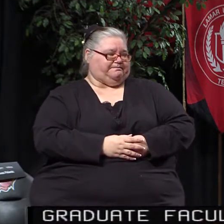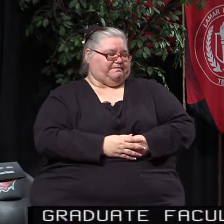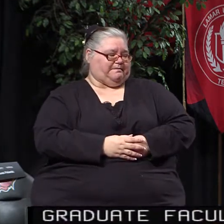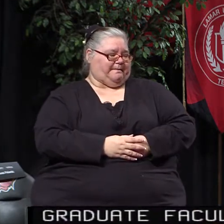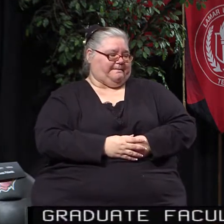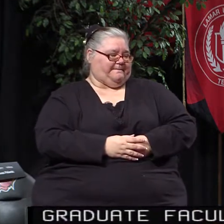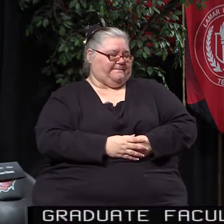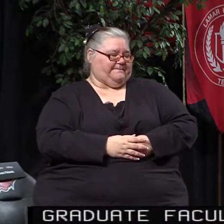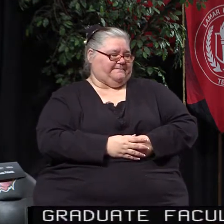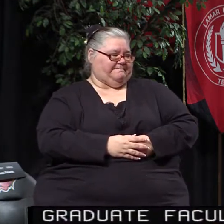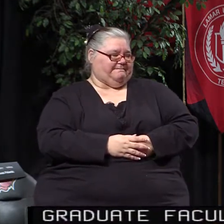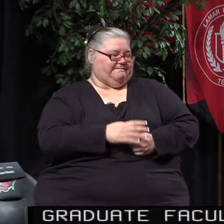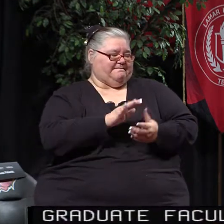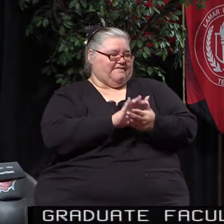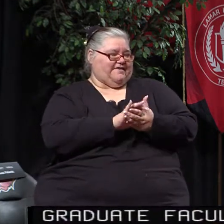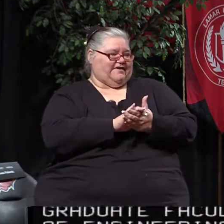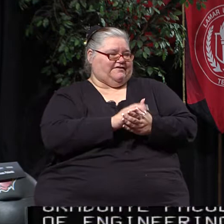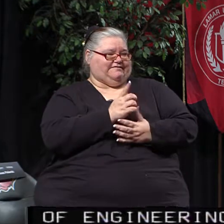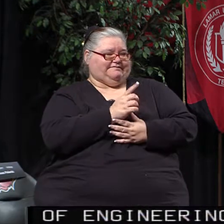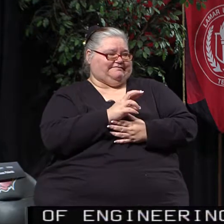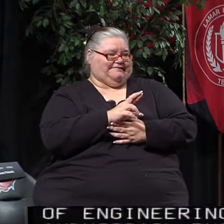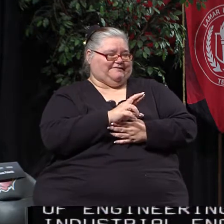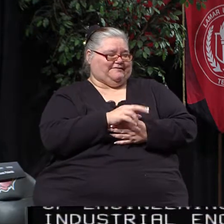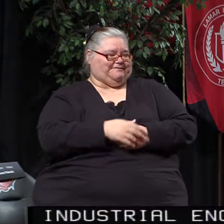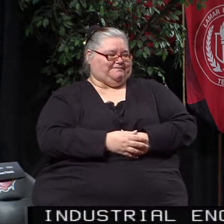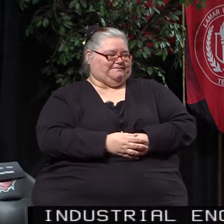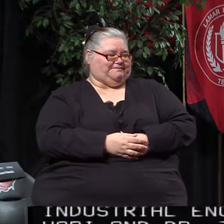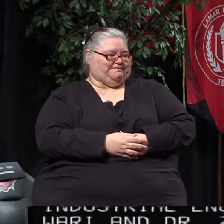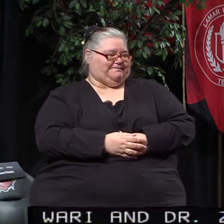Congratulations, Dr. Ward.